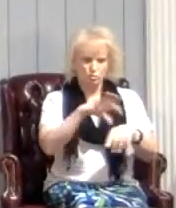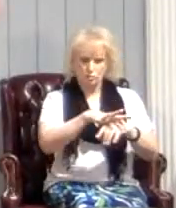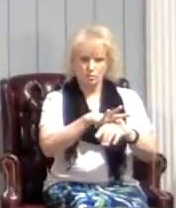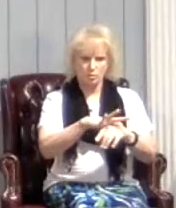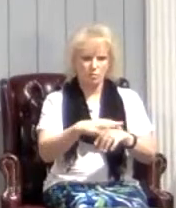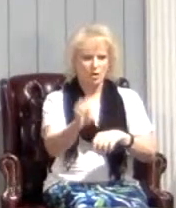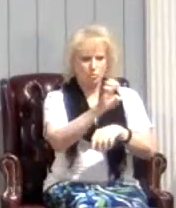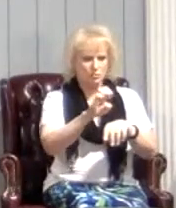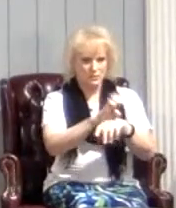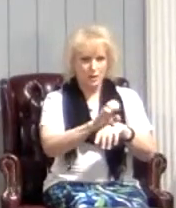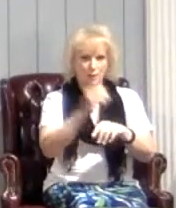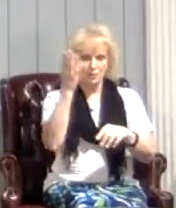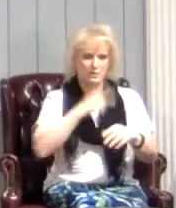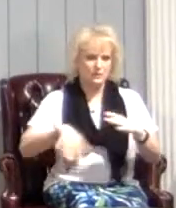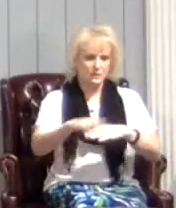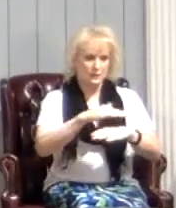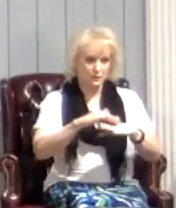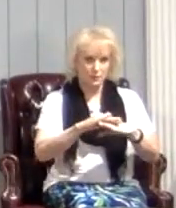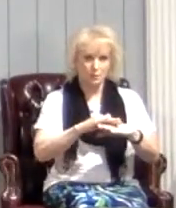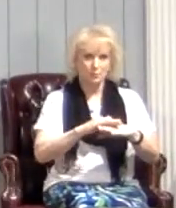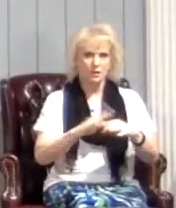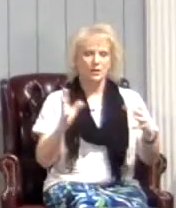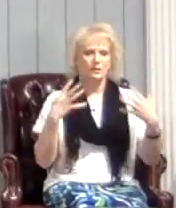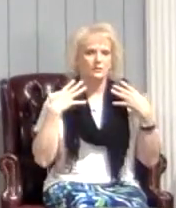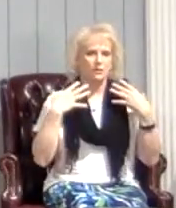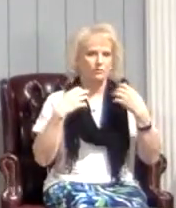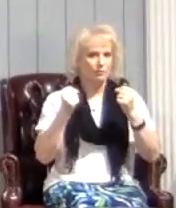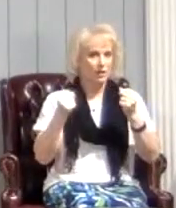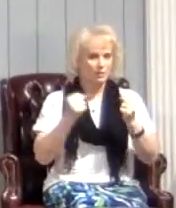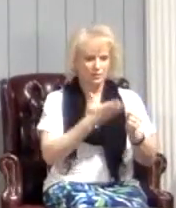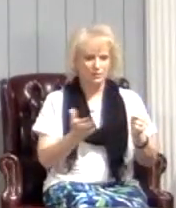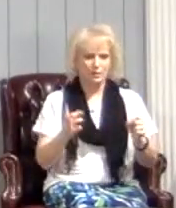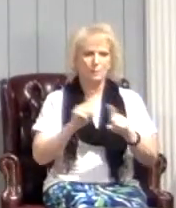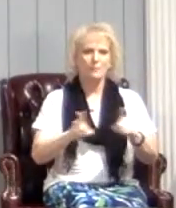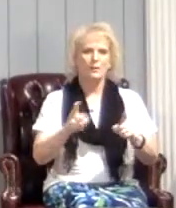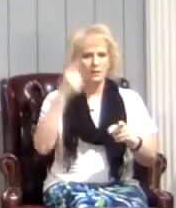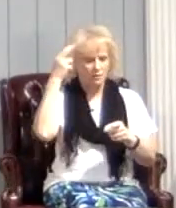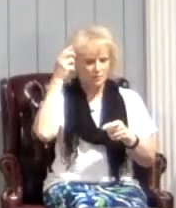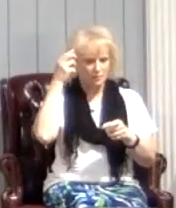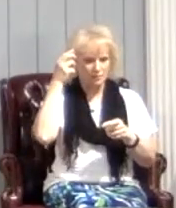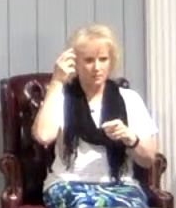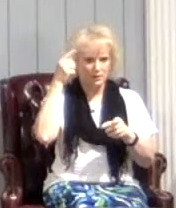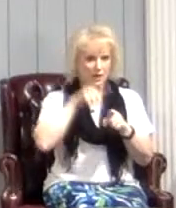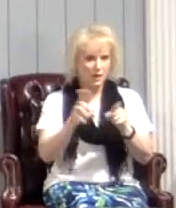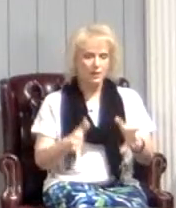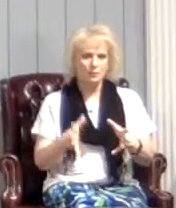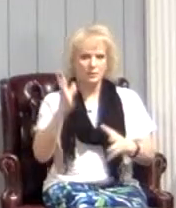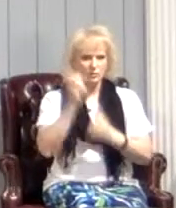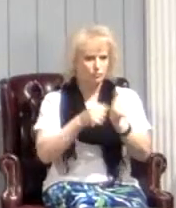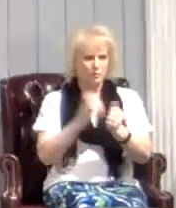his kingdom, that is a valiant thing. But the enemy is defeated by Jesus and not by the armies.